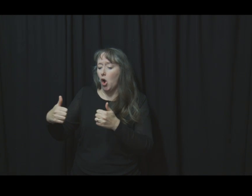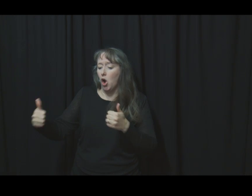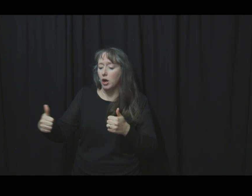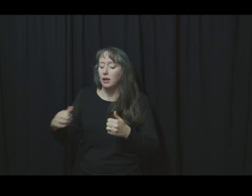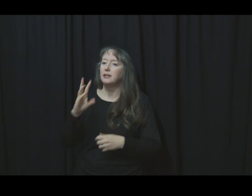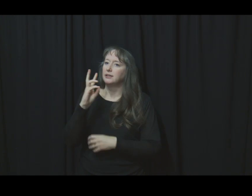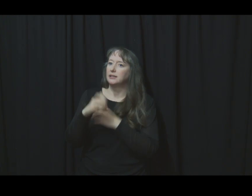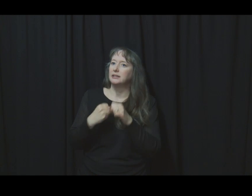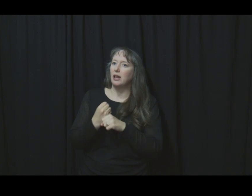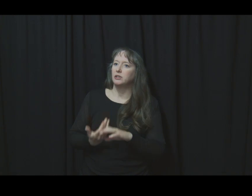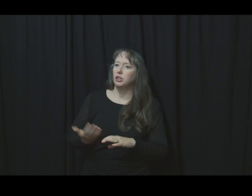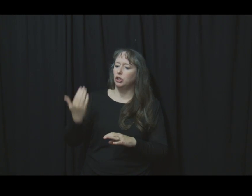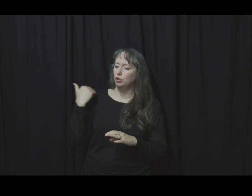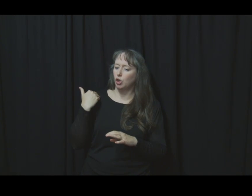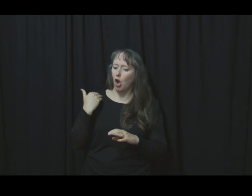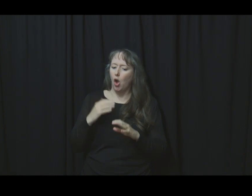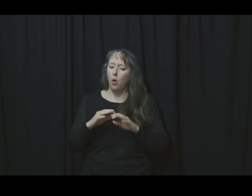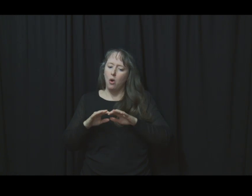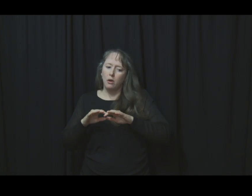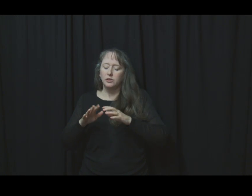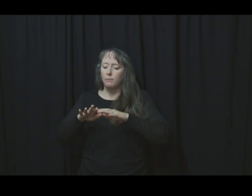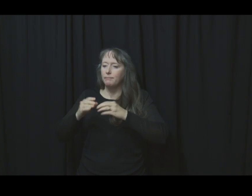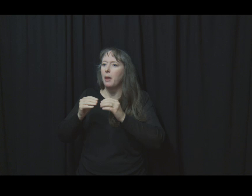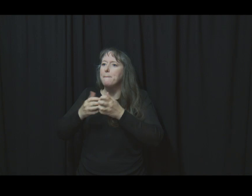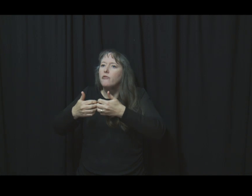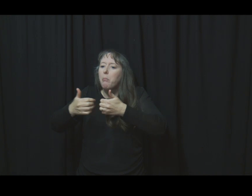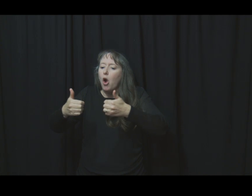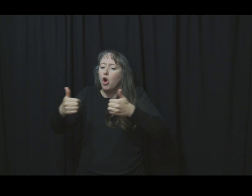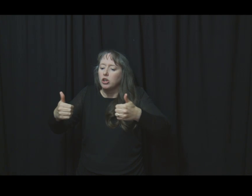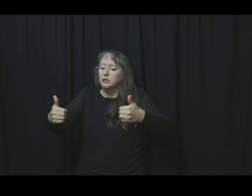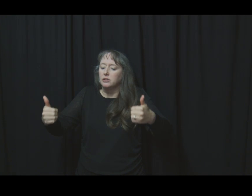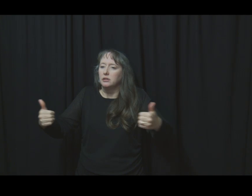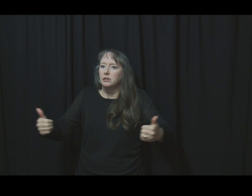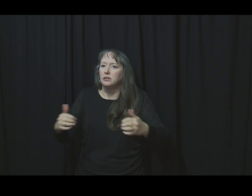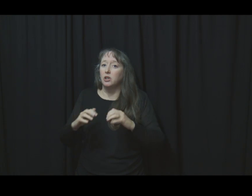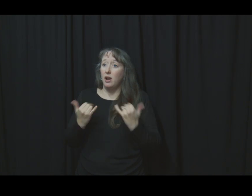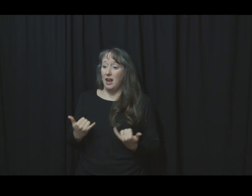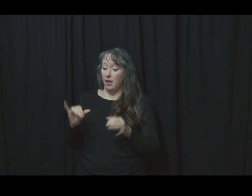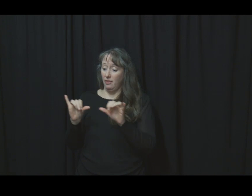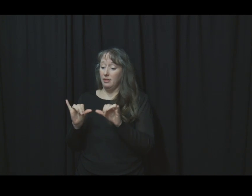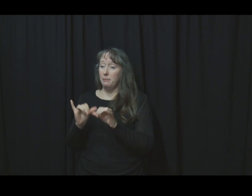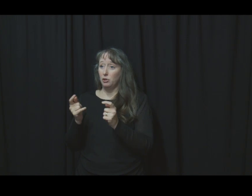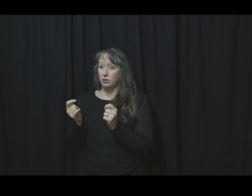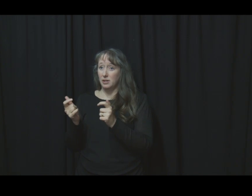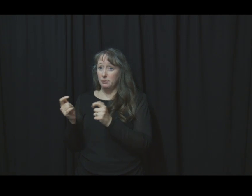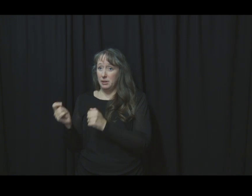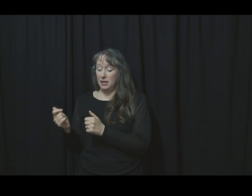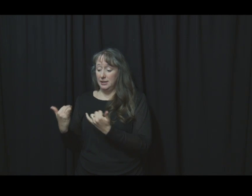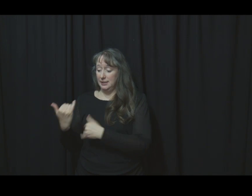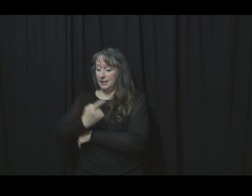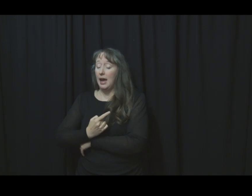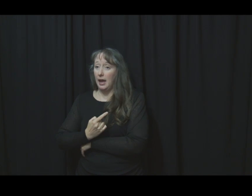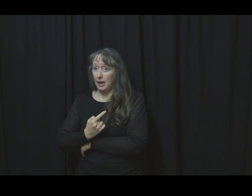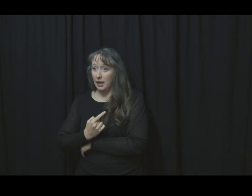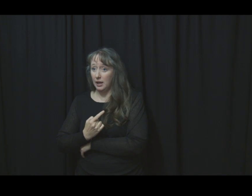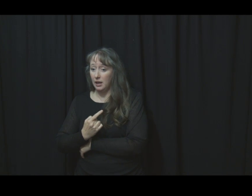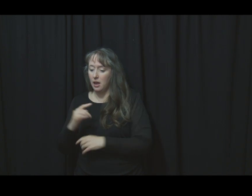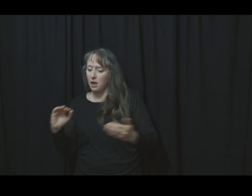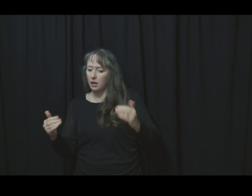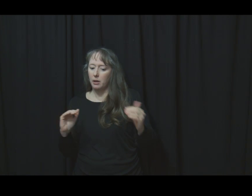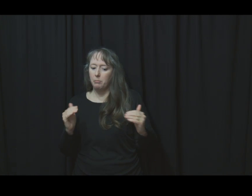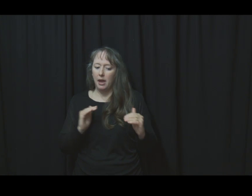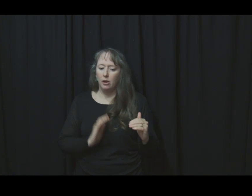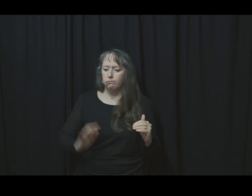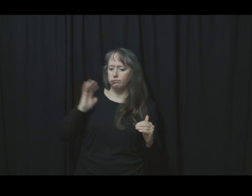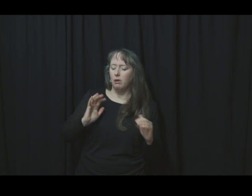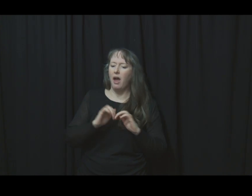I missed that word. Can you reconcile the speed at which continents are now drifting today to the rate they would have had